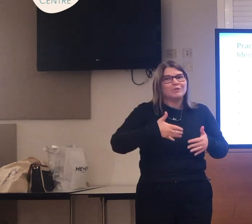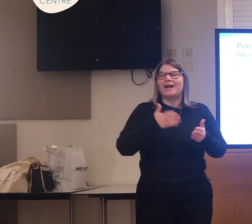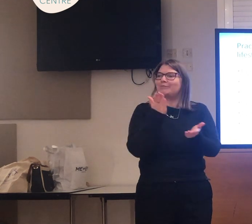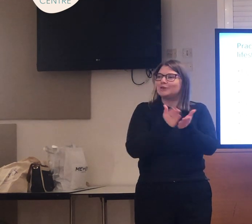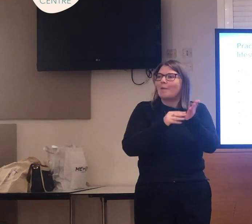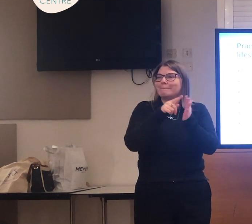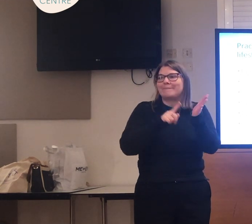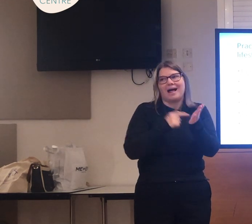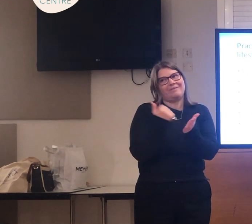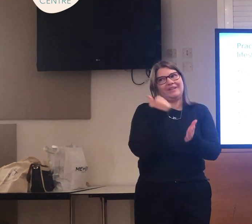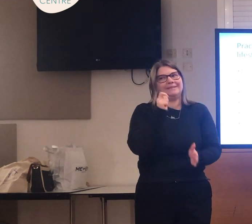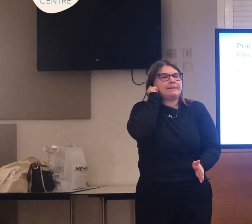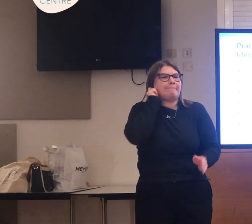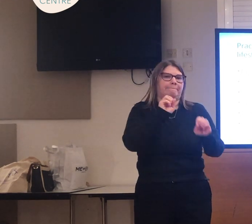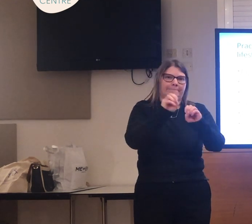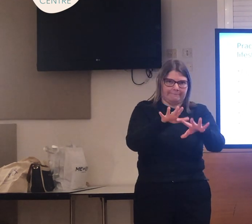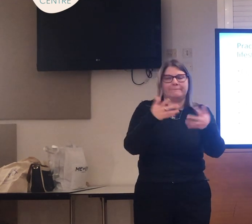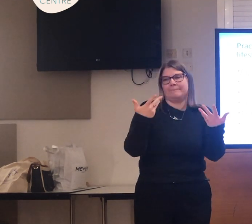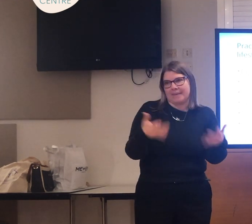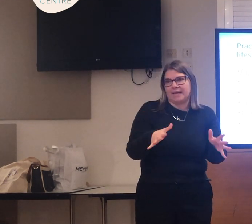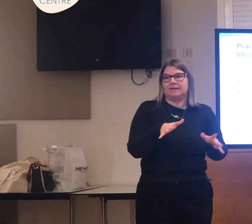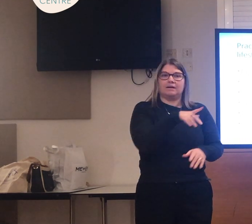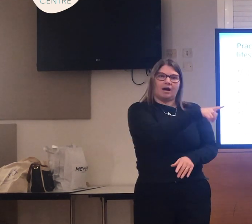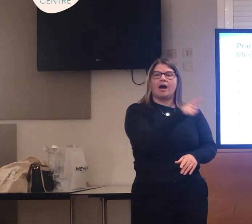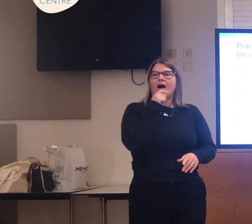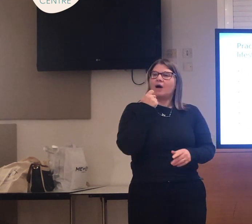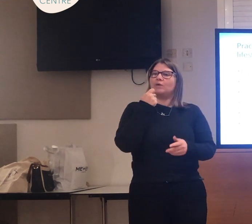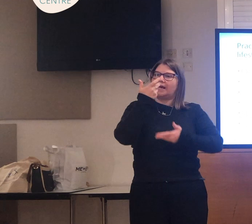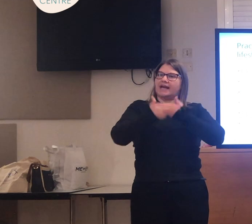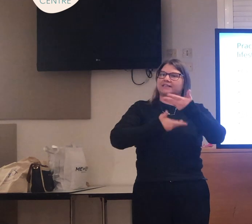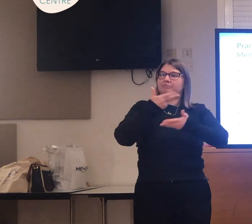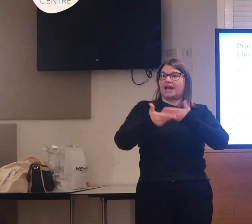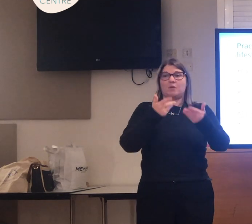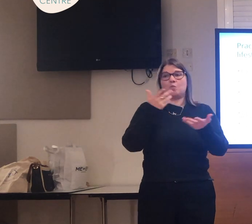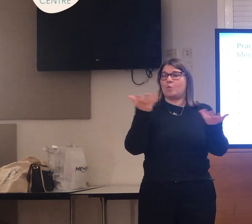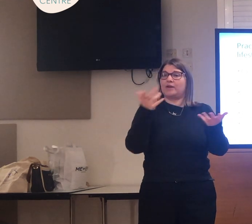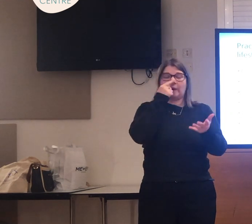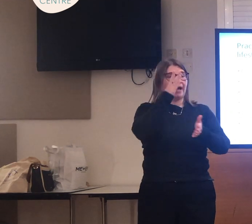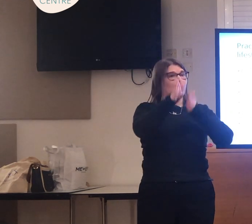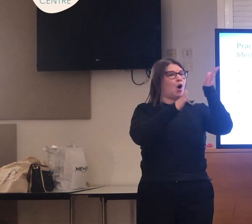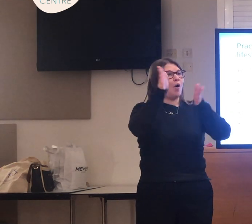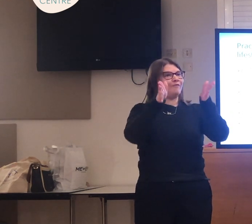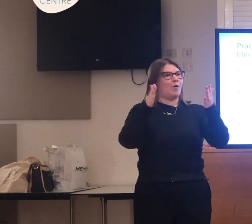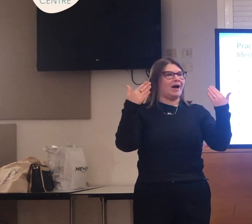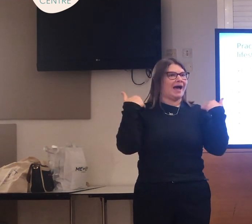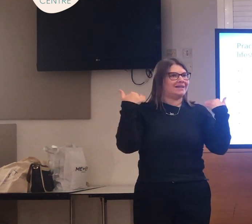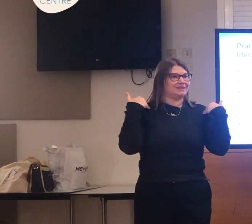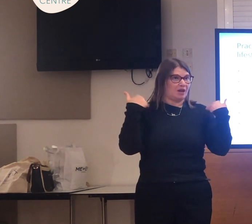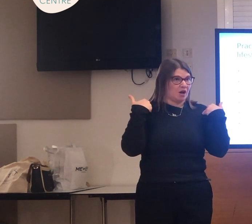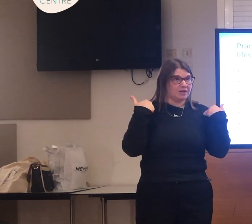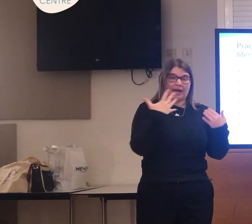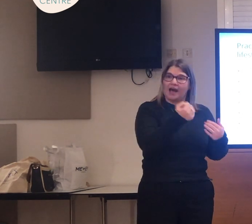you some great advice. I'll talk to you a little bit about where you can do classes with my group